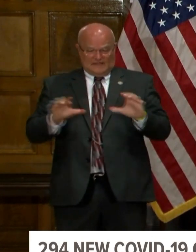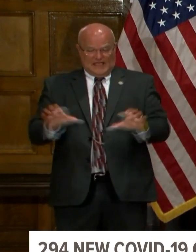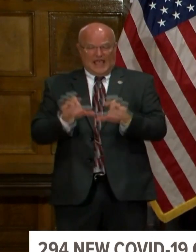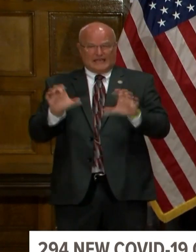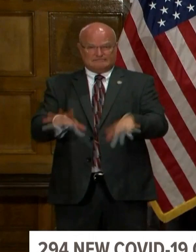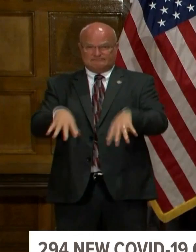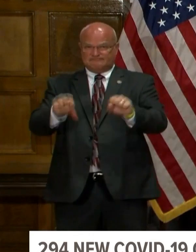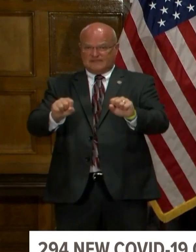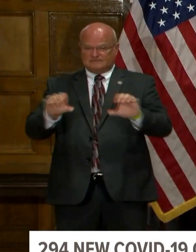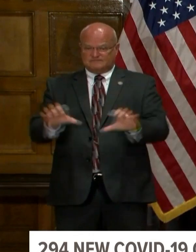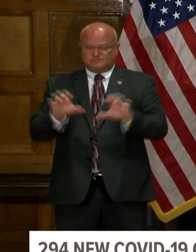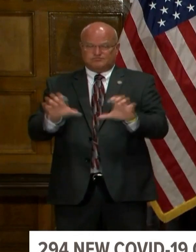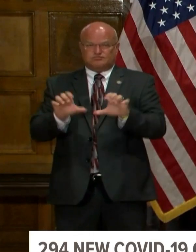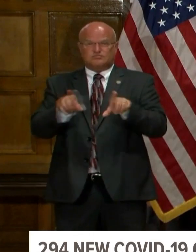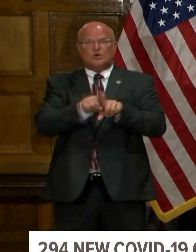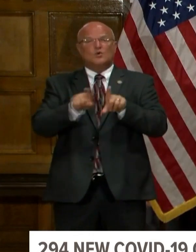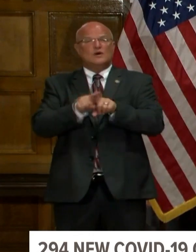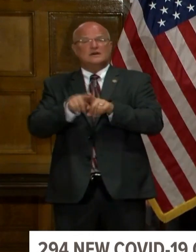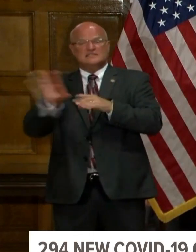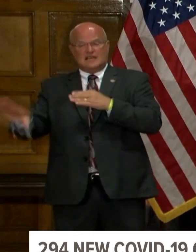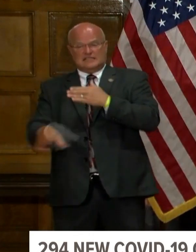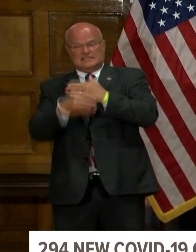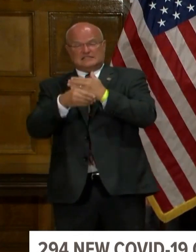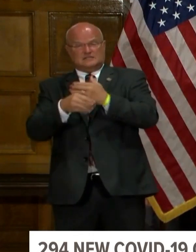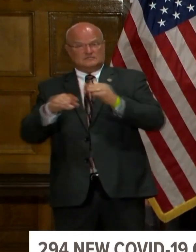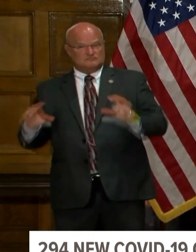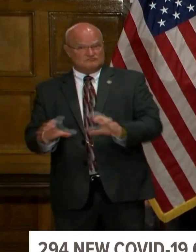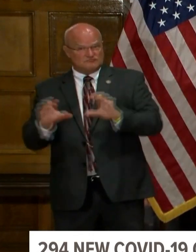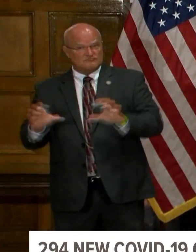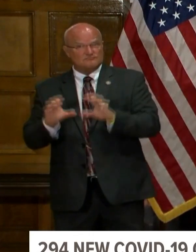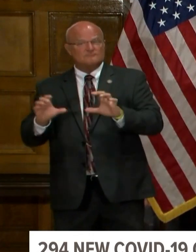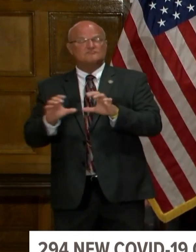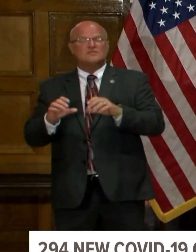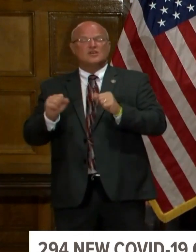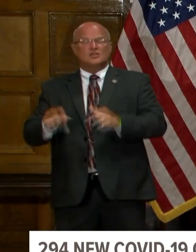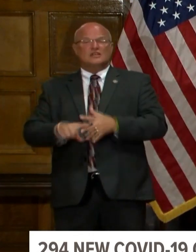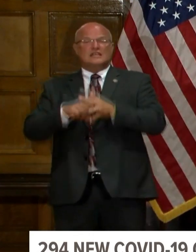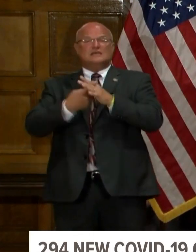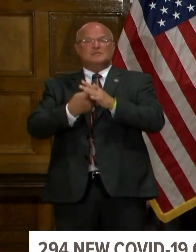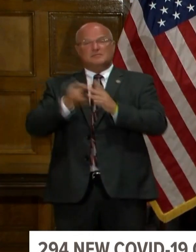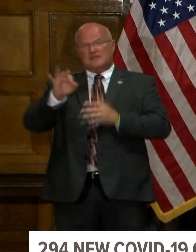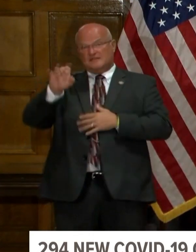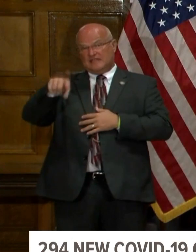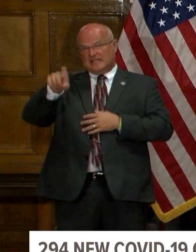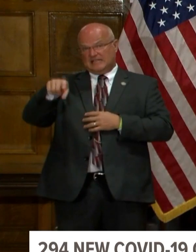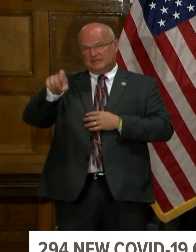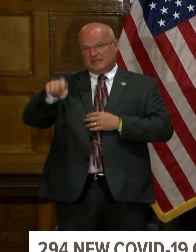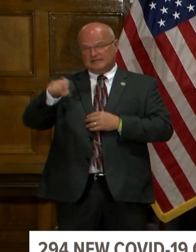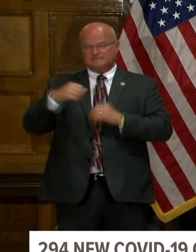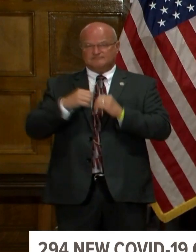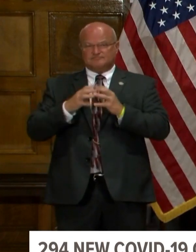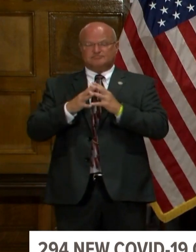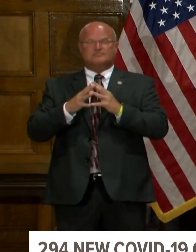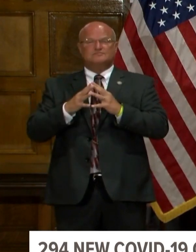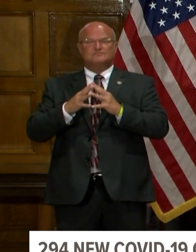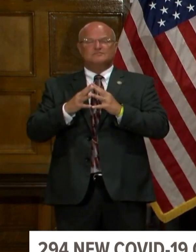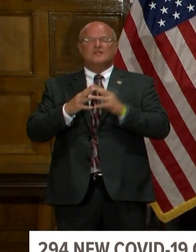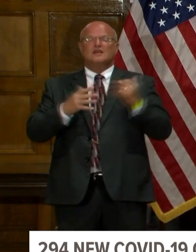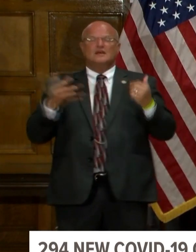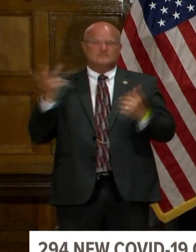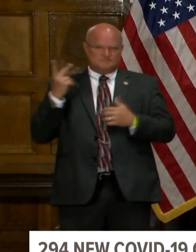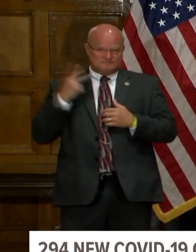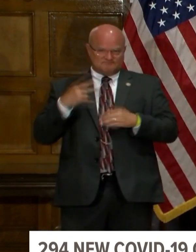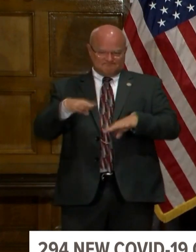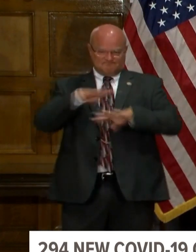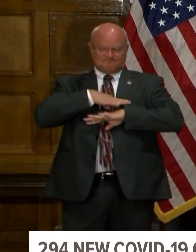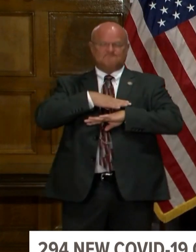that they've taken, as well as additional actions that they can implement if need be. And we're both satisfied